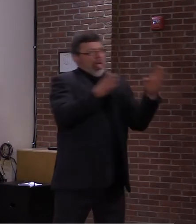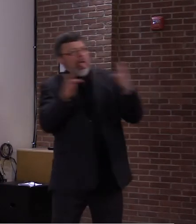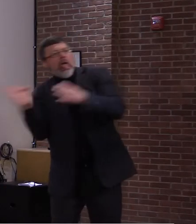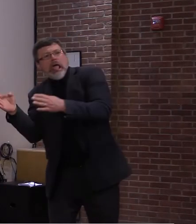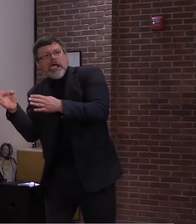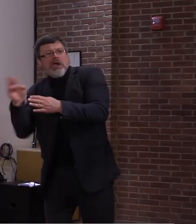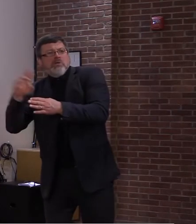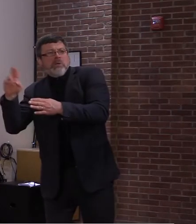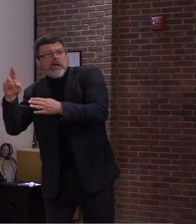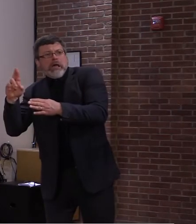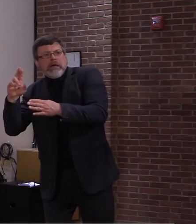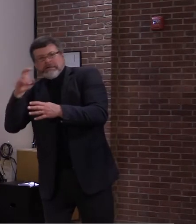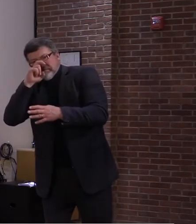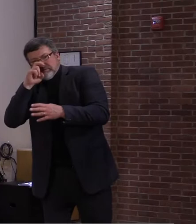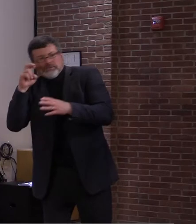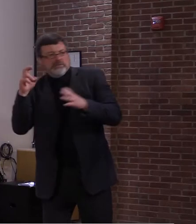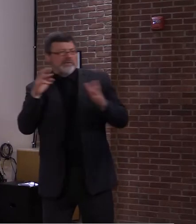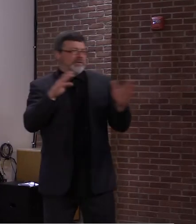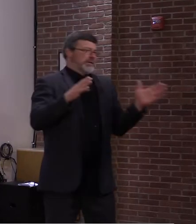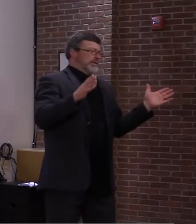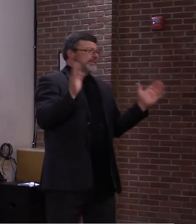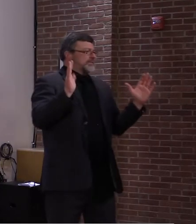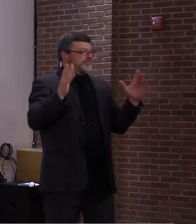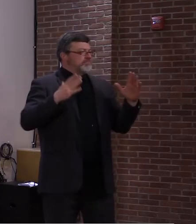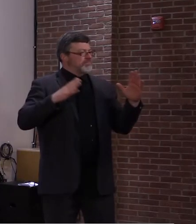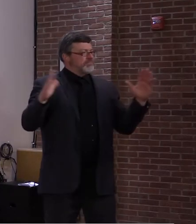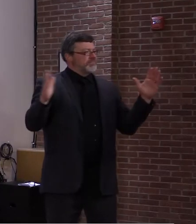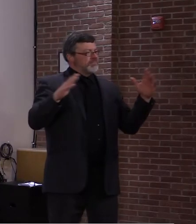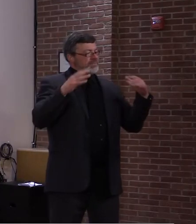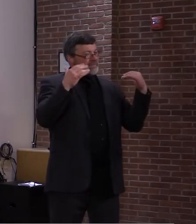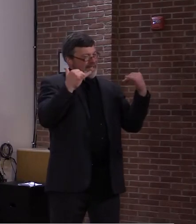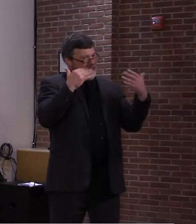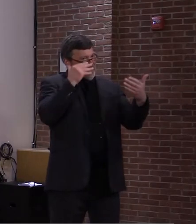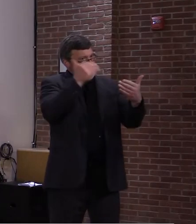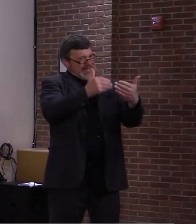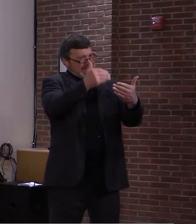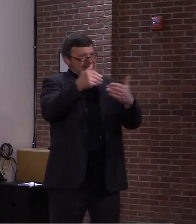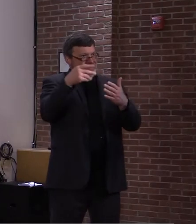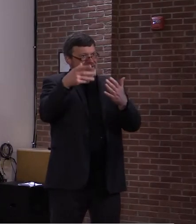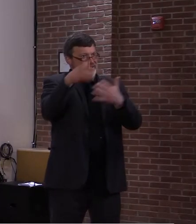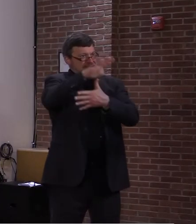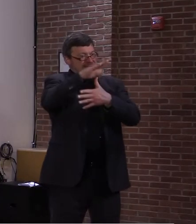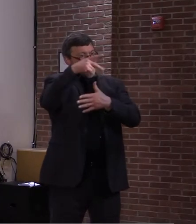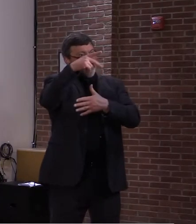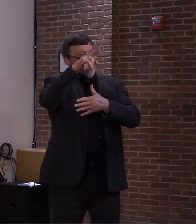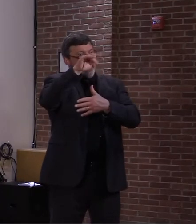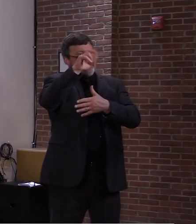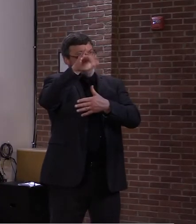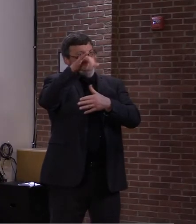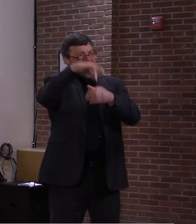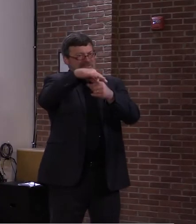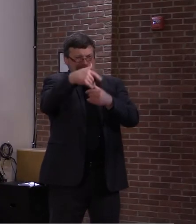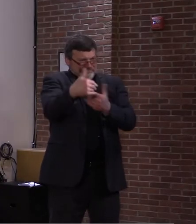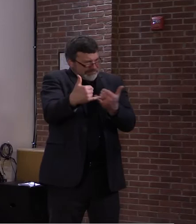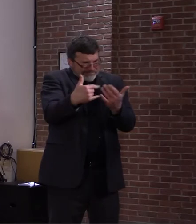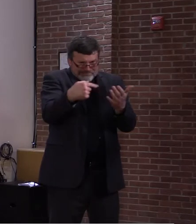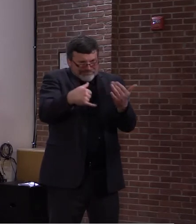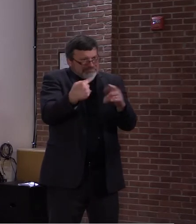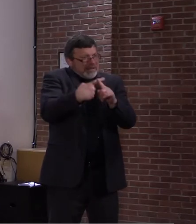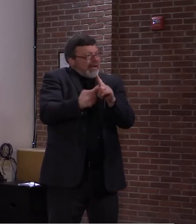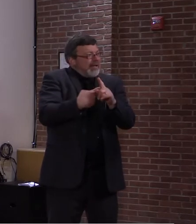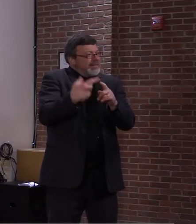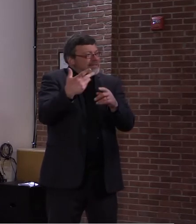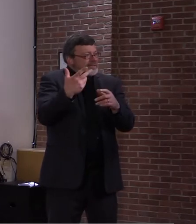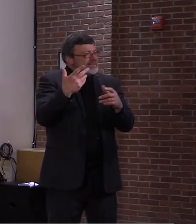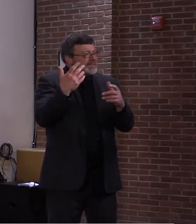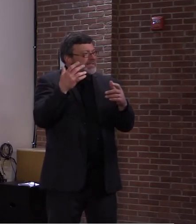forces the candidates to go to the extremes, either the extreme left or the extreme right, which doesn't leave us much of a lane in